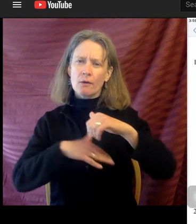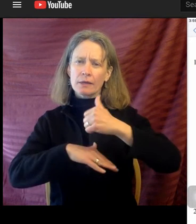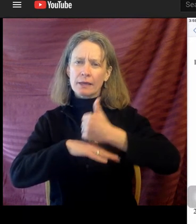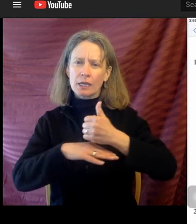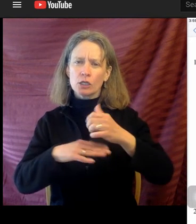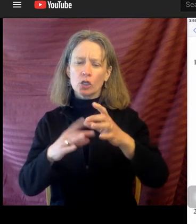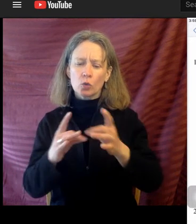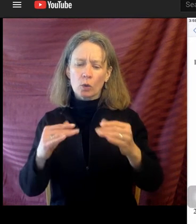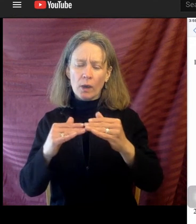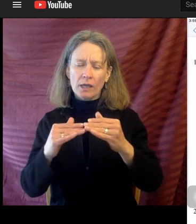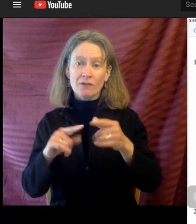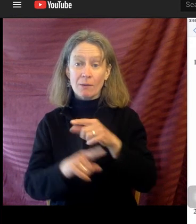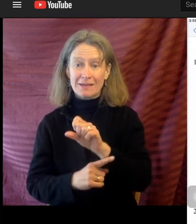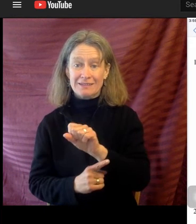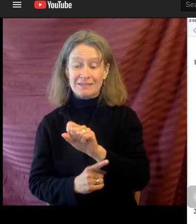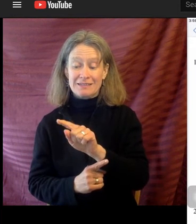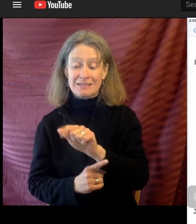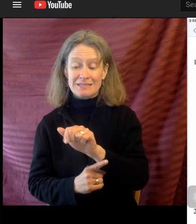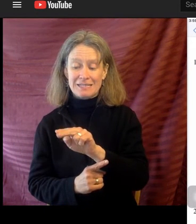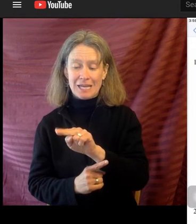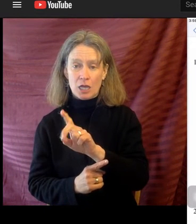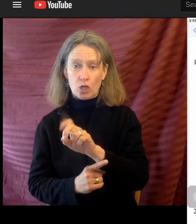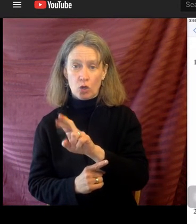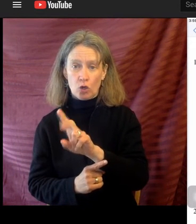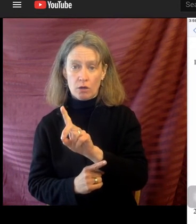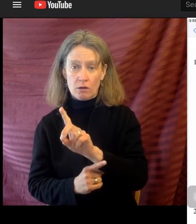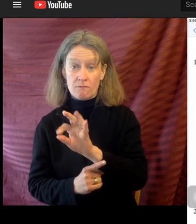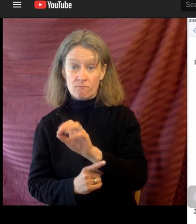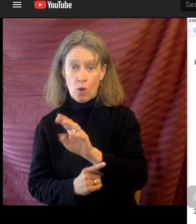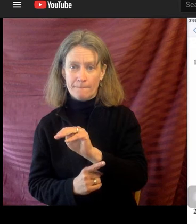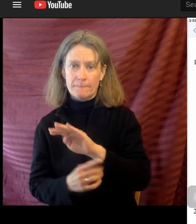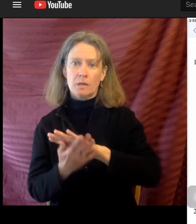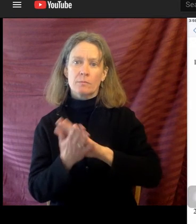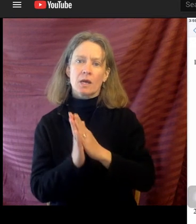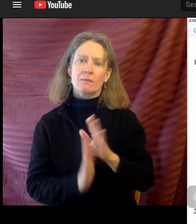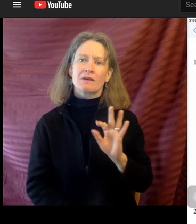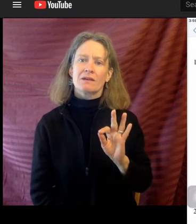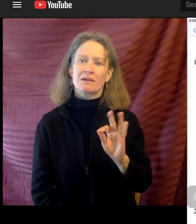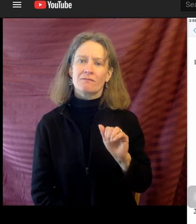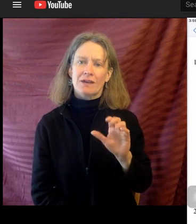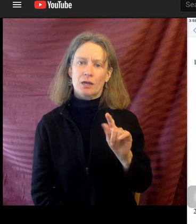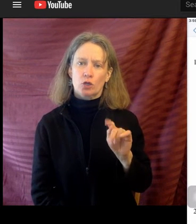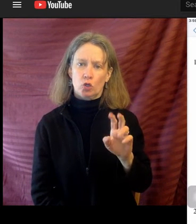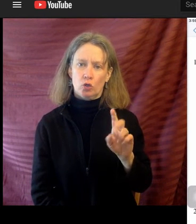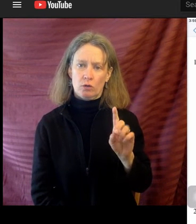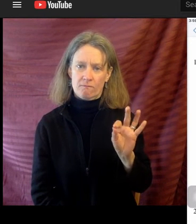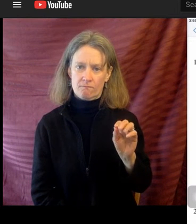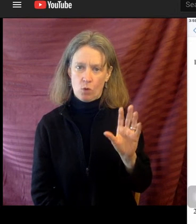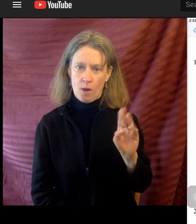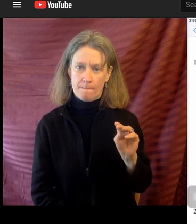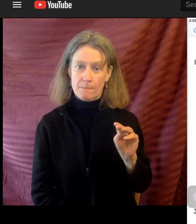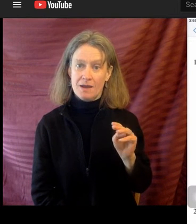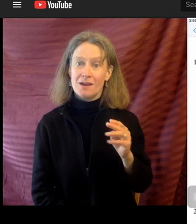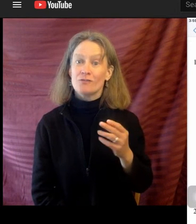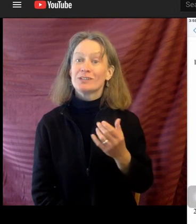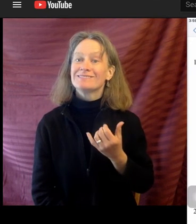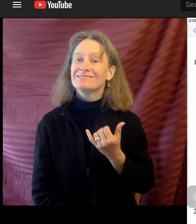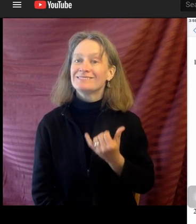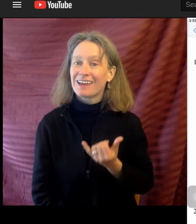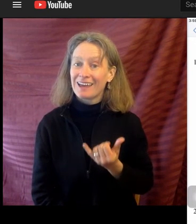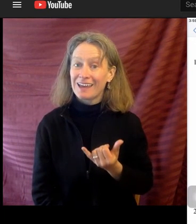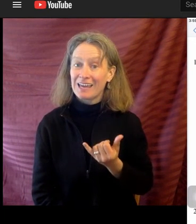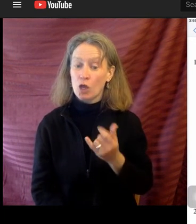standard form into factored form. This day we are going to show you, once you get your equation into